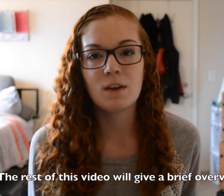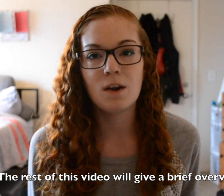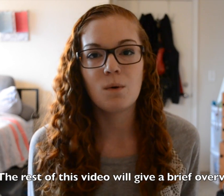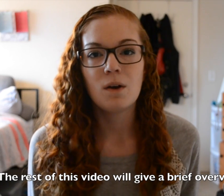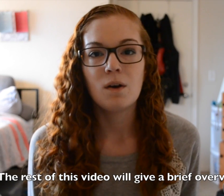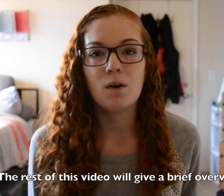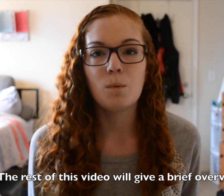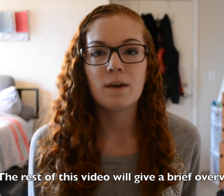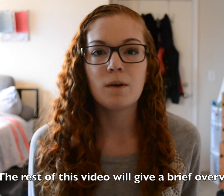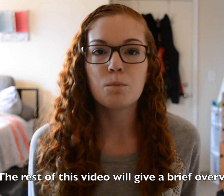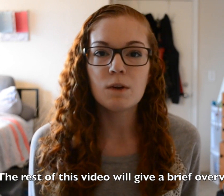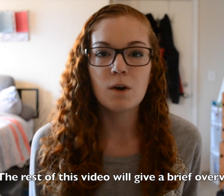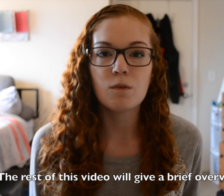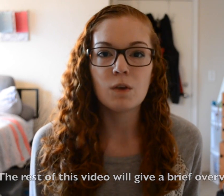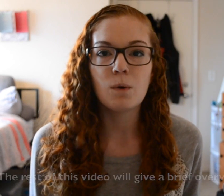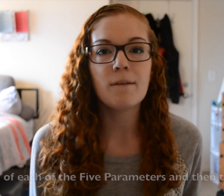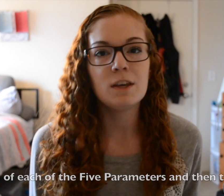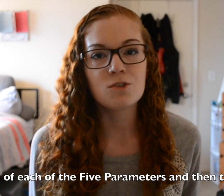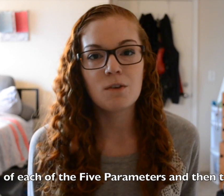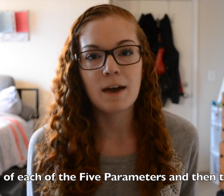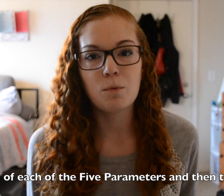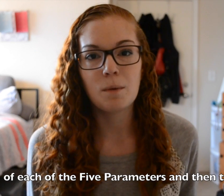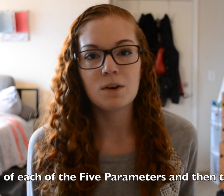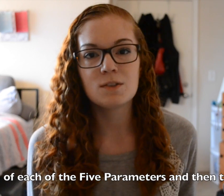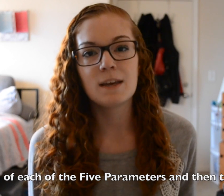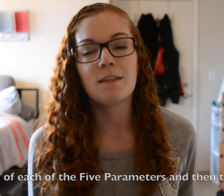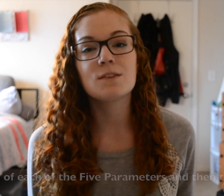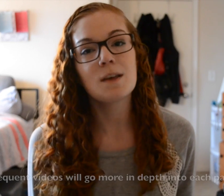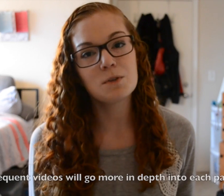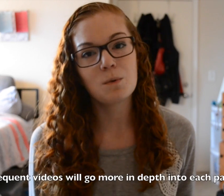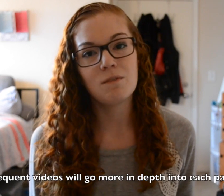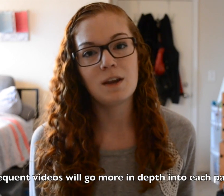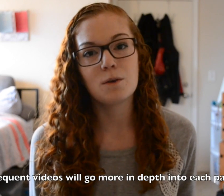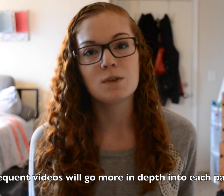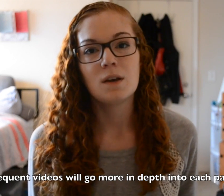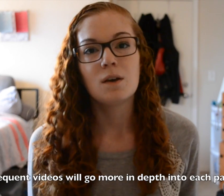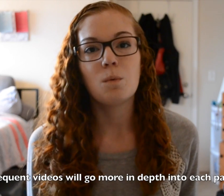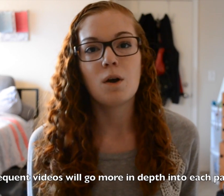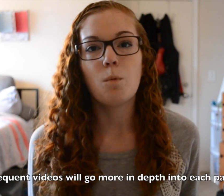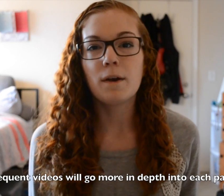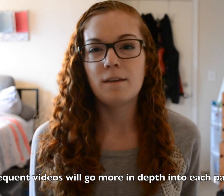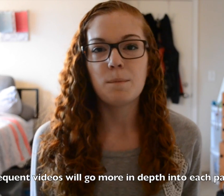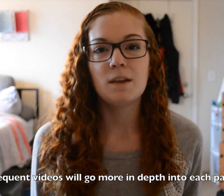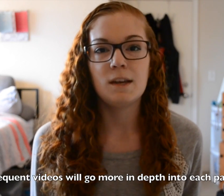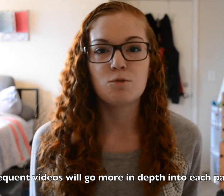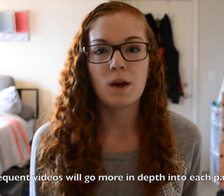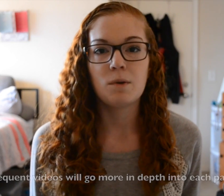video will give a brief overview of each of the 5 parameters, and then the subsequent videos will go more in depth into each parameter